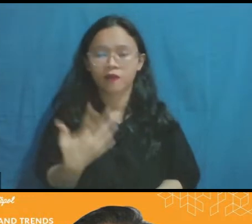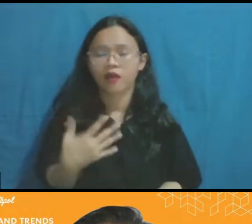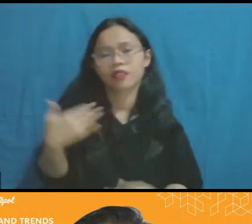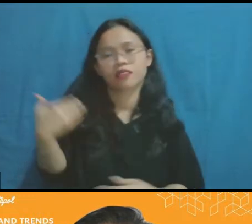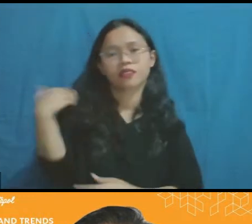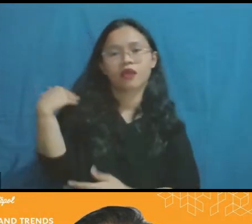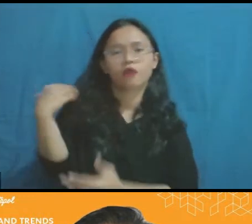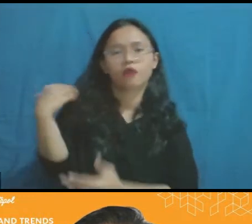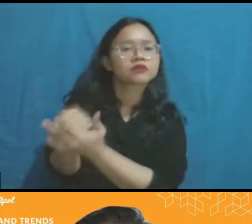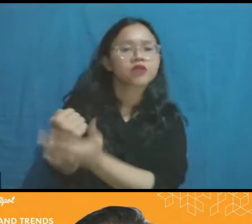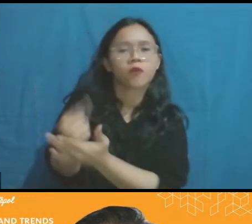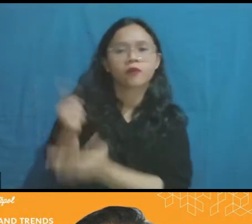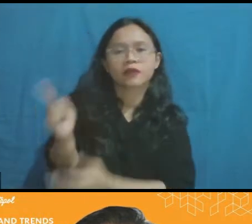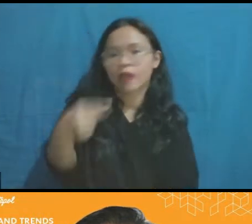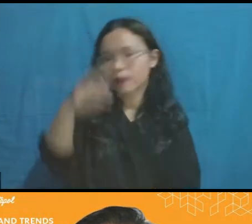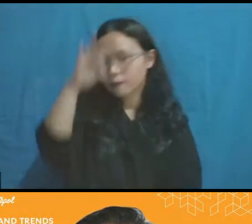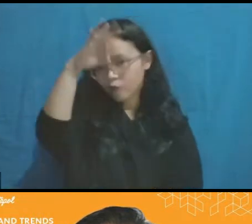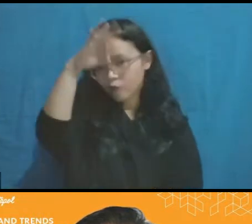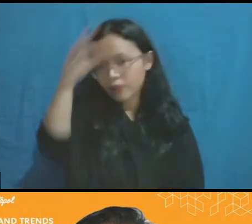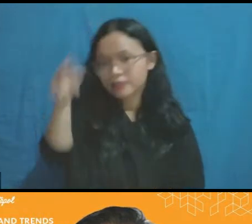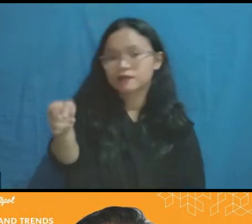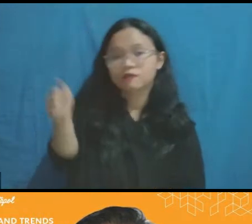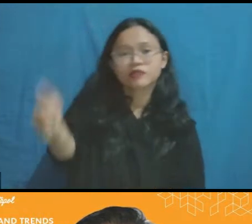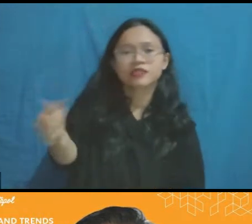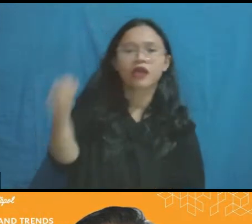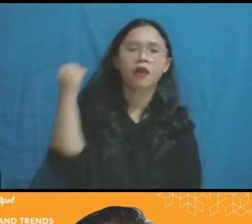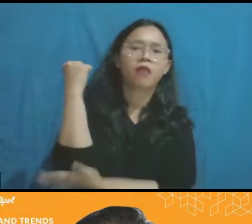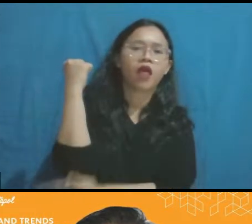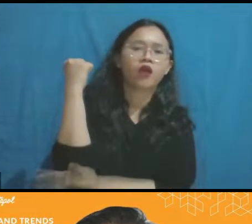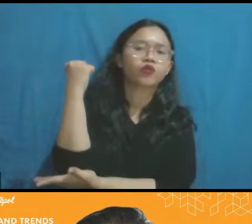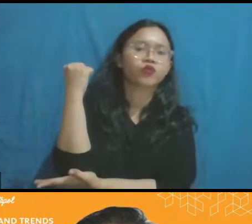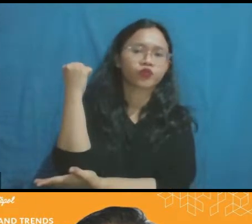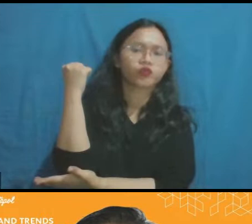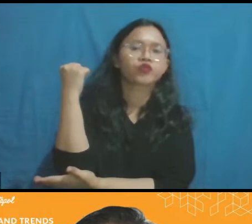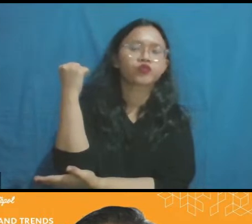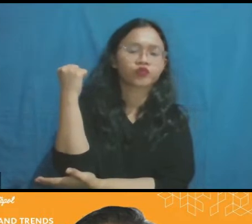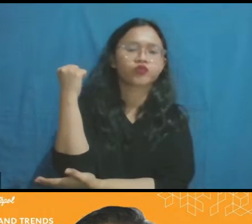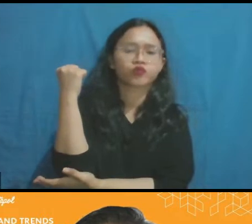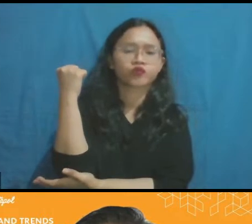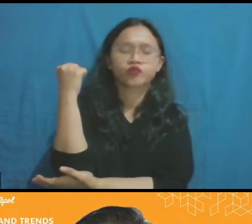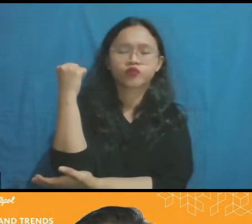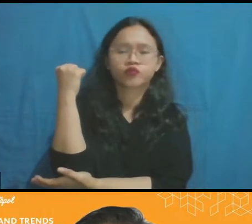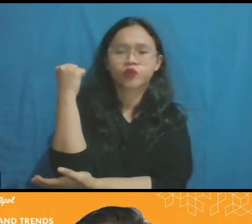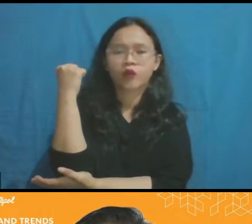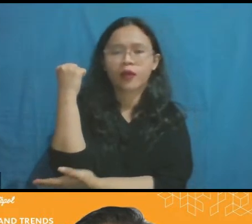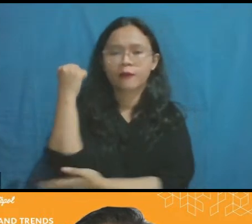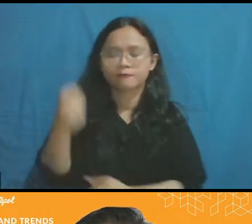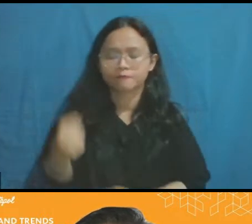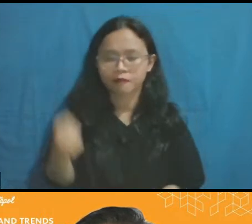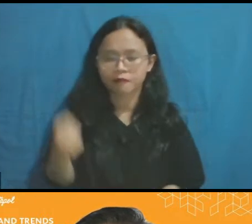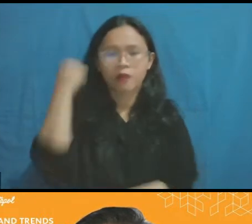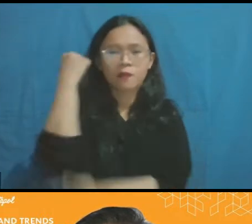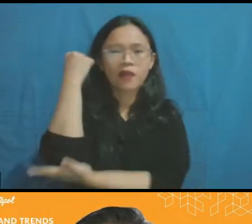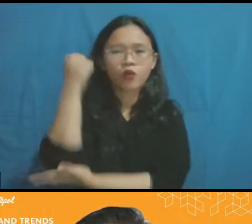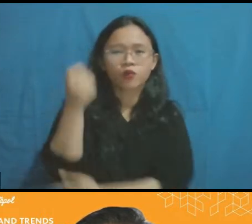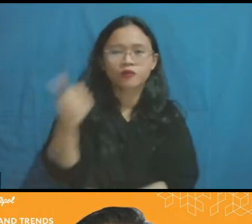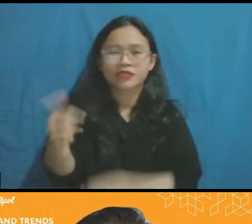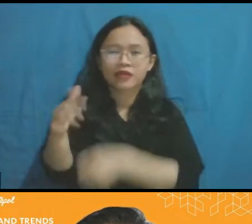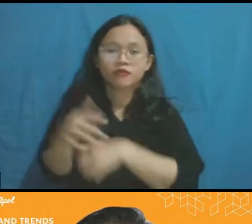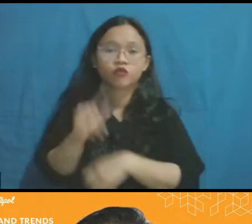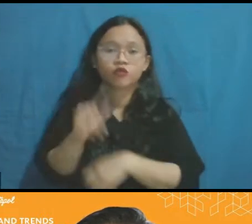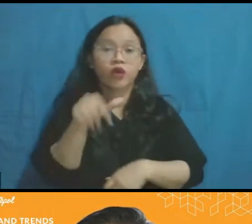perpetrators, how human rights defenders in West Papua, how freedom of expression has been restricted so far. And